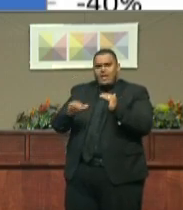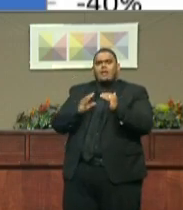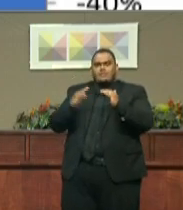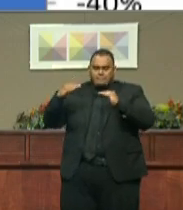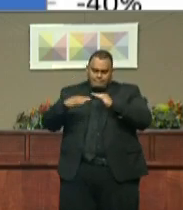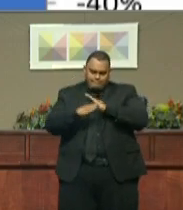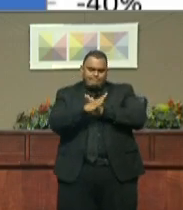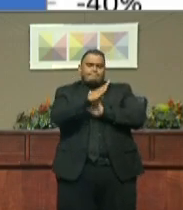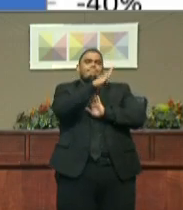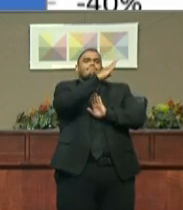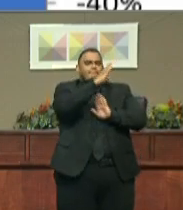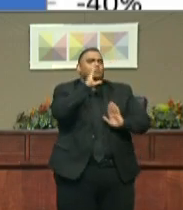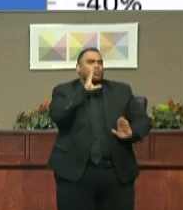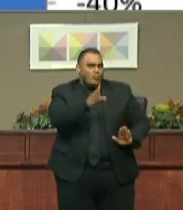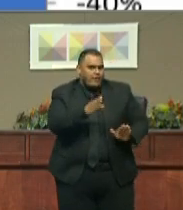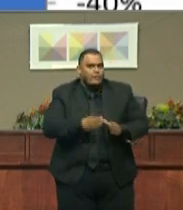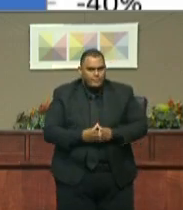up.